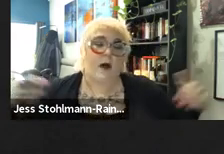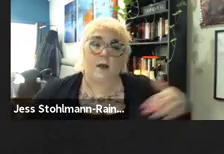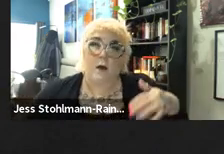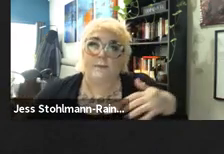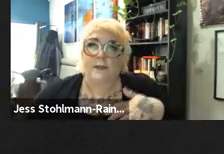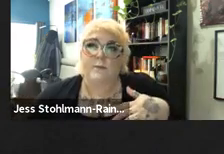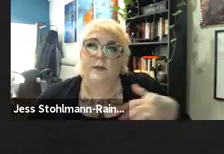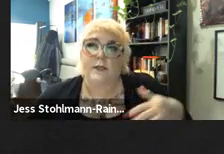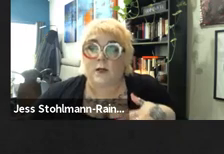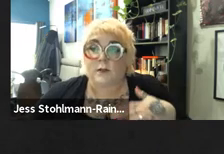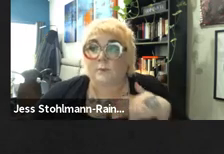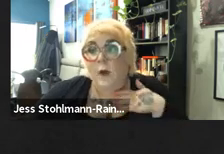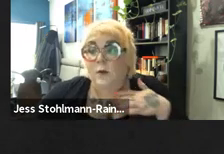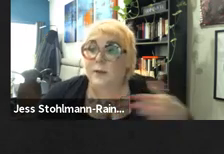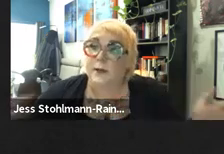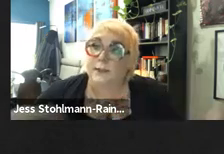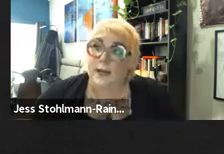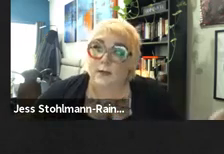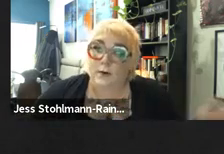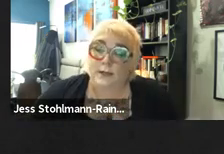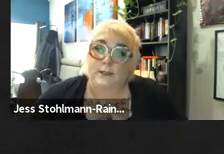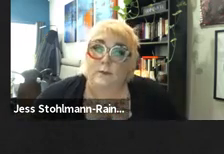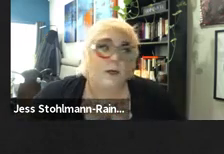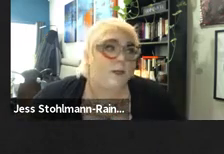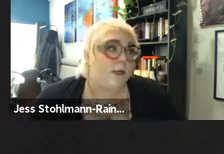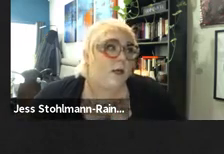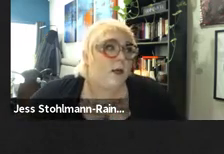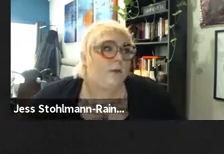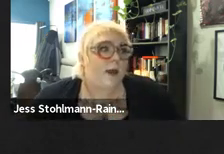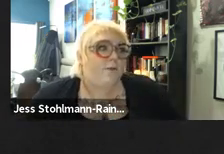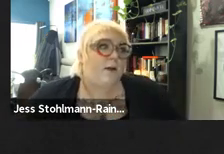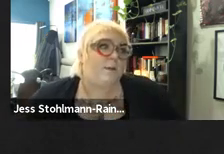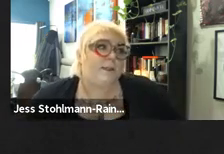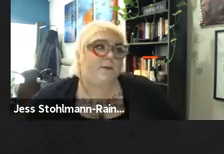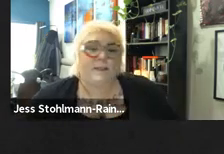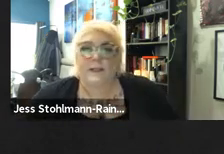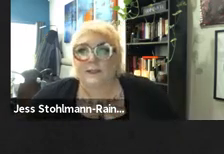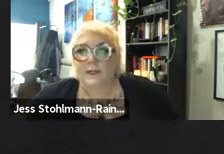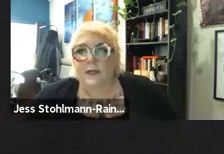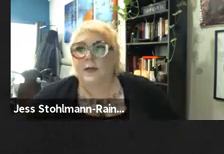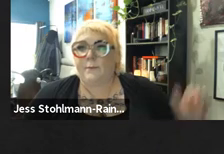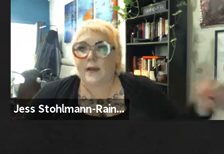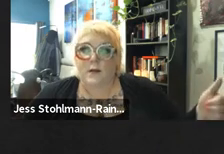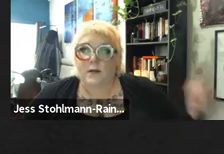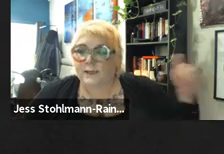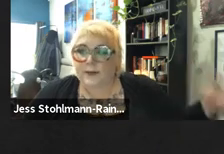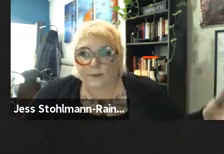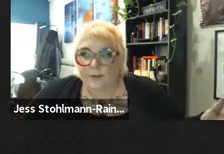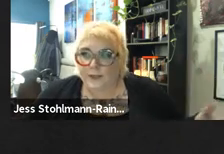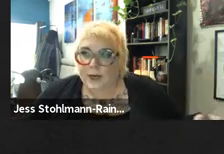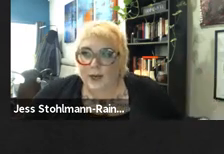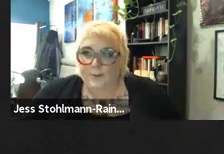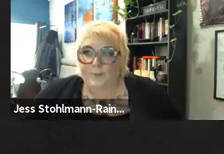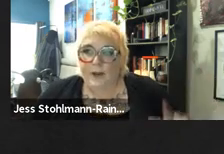follow-up team which includes both peers and crisis workers we have follow-up services that might include a